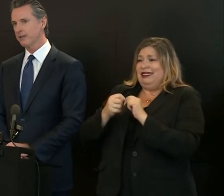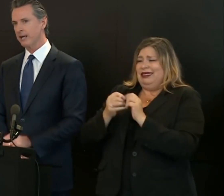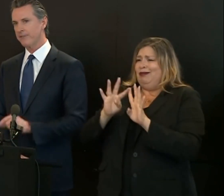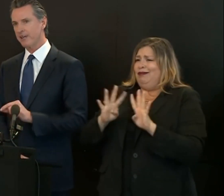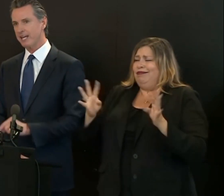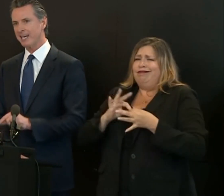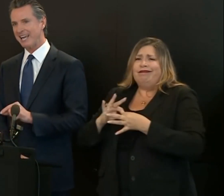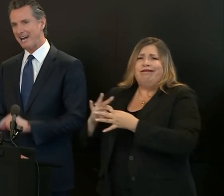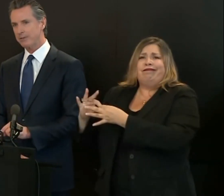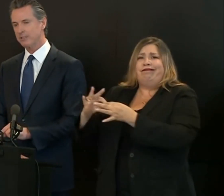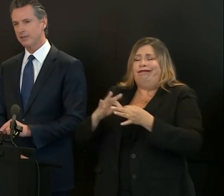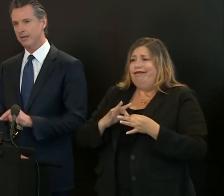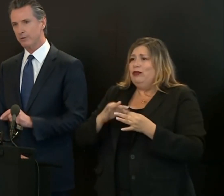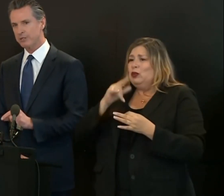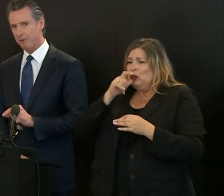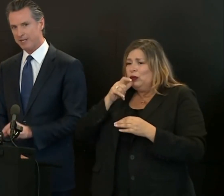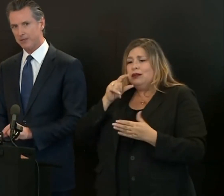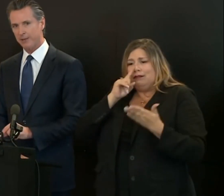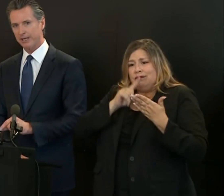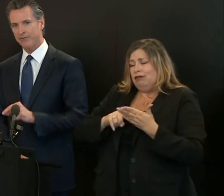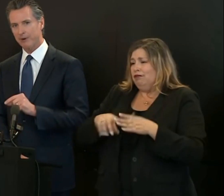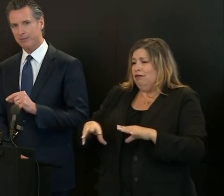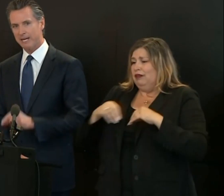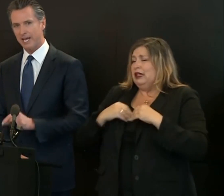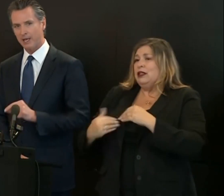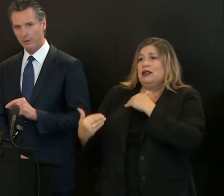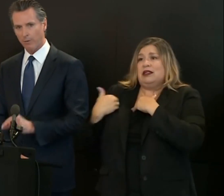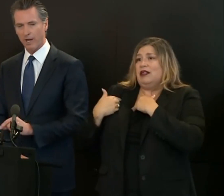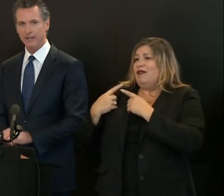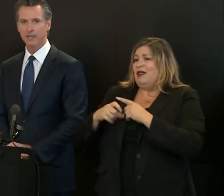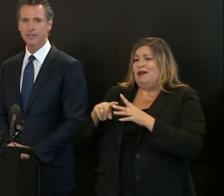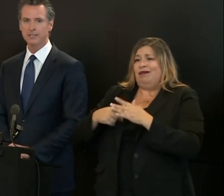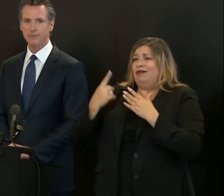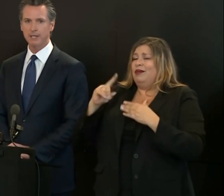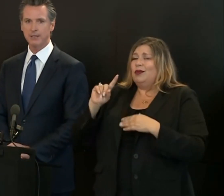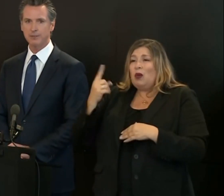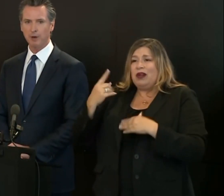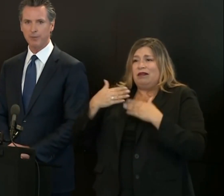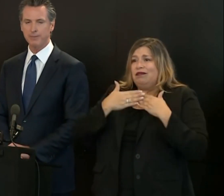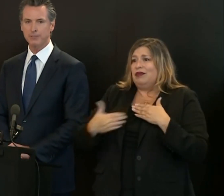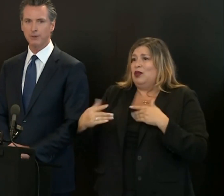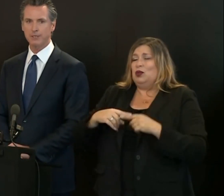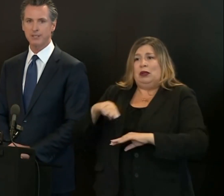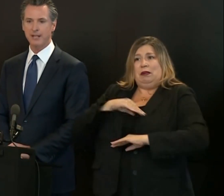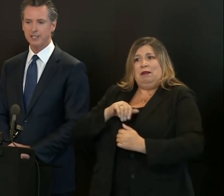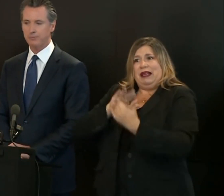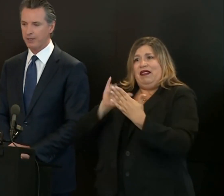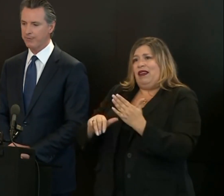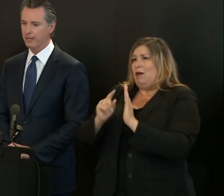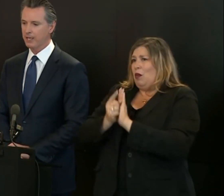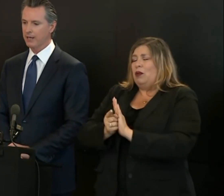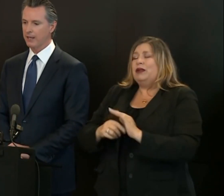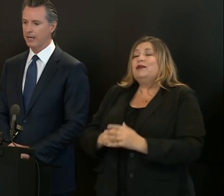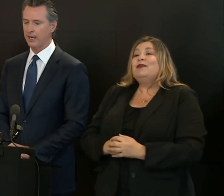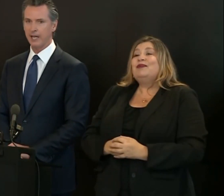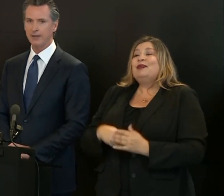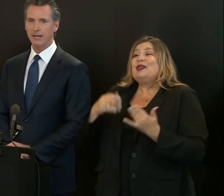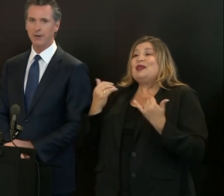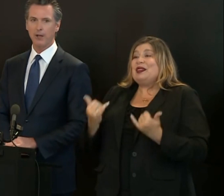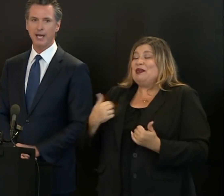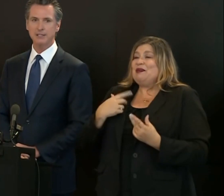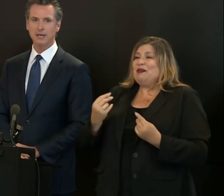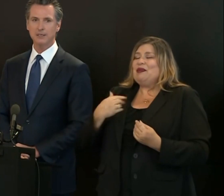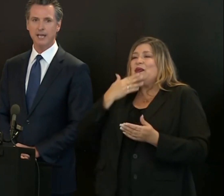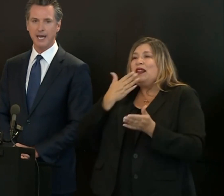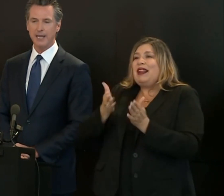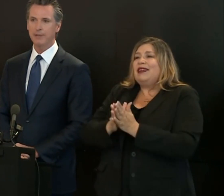assembled that have taken account and responsibility from day one to meet this moment. So it's in that spirit that I